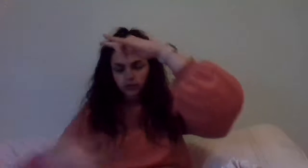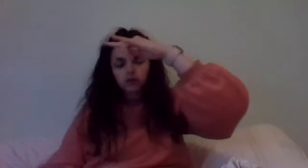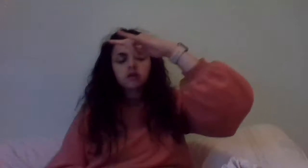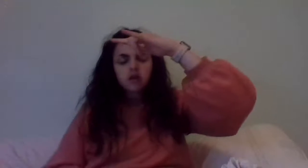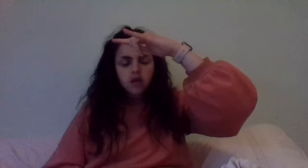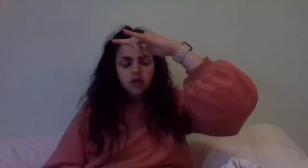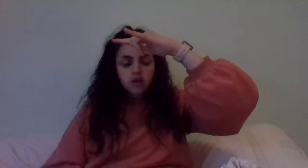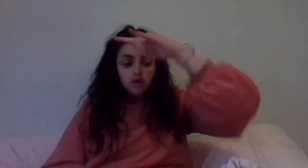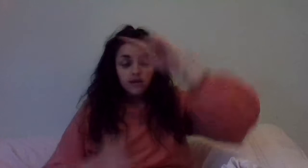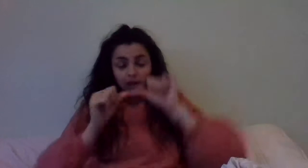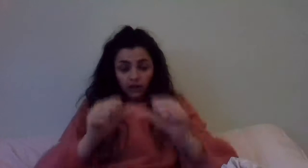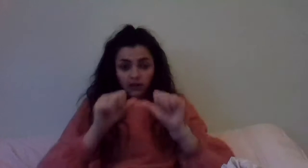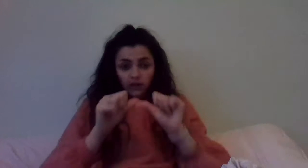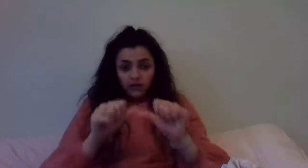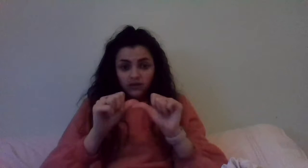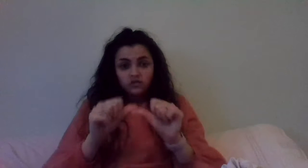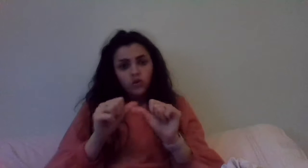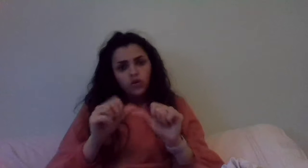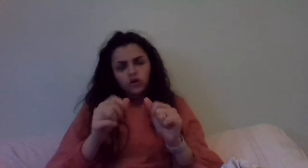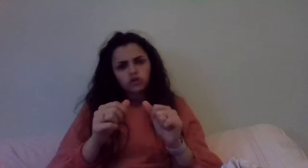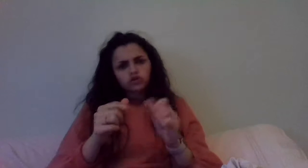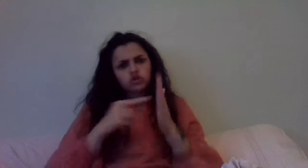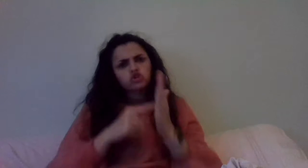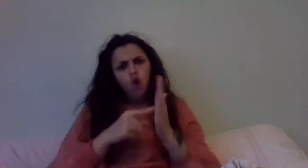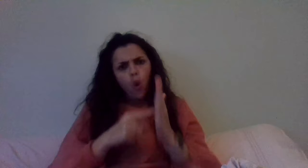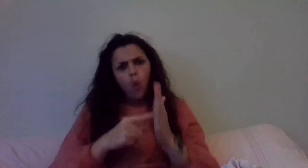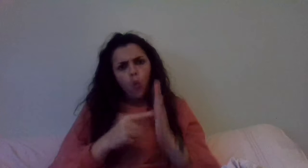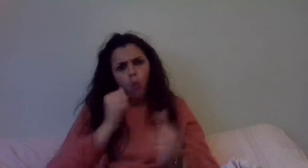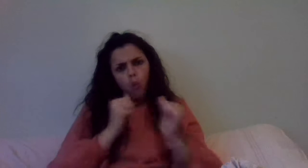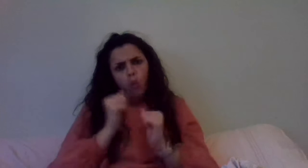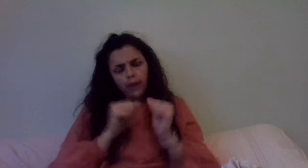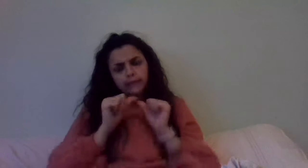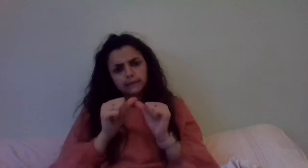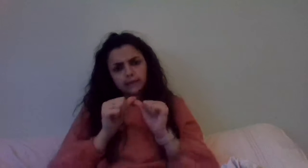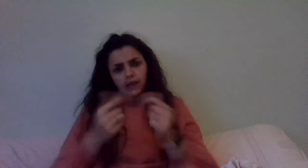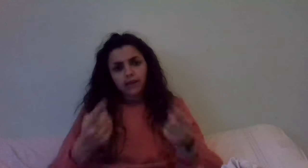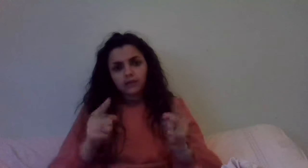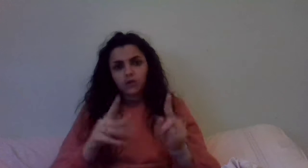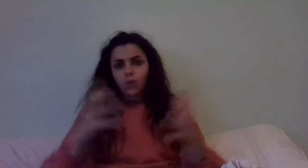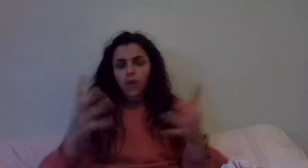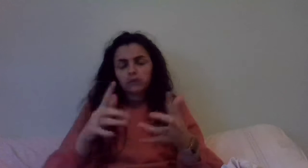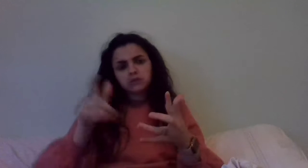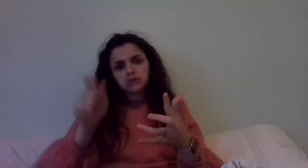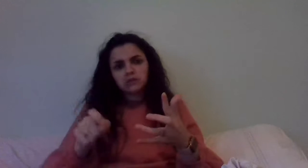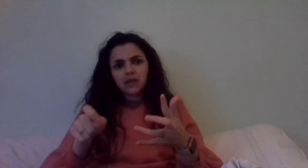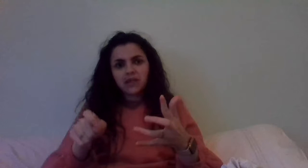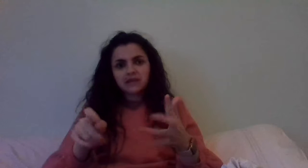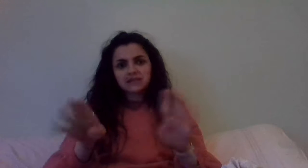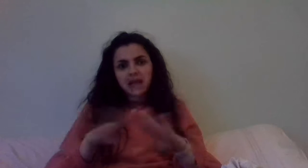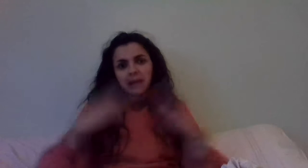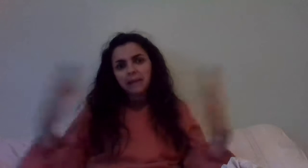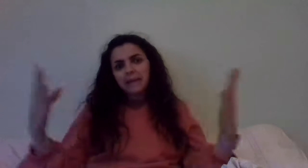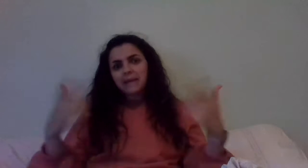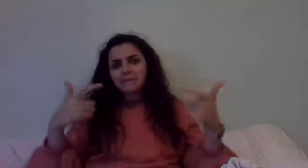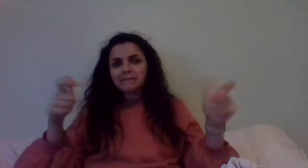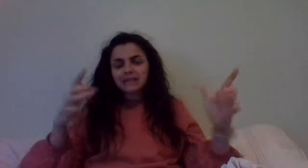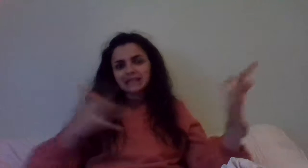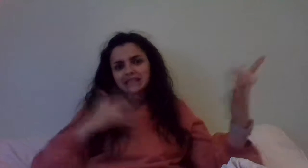happen, but this, what was supposed to be this grand opening and this big reveal to the greater public